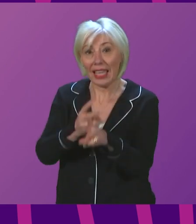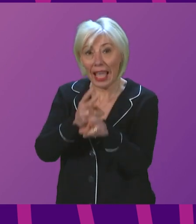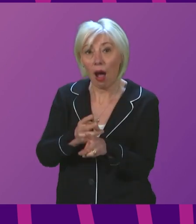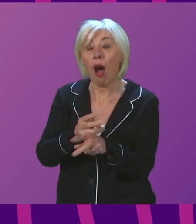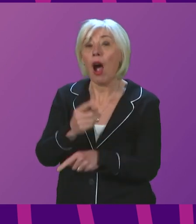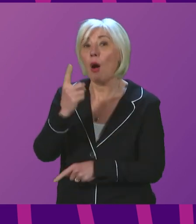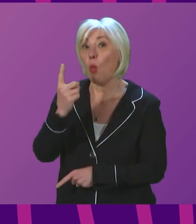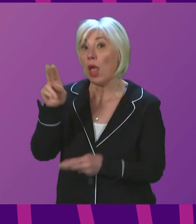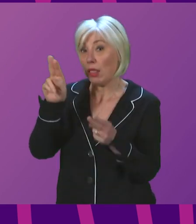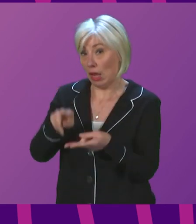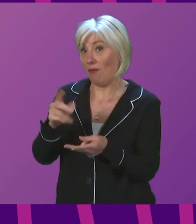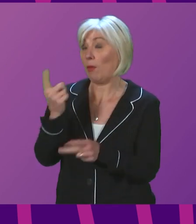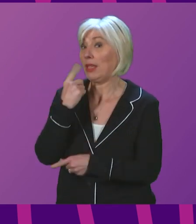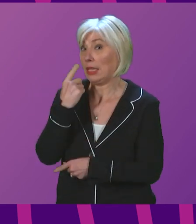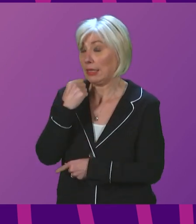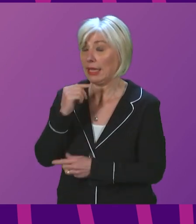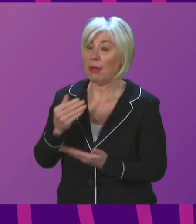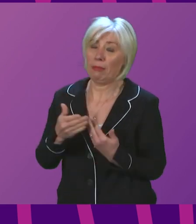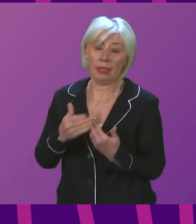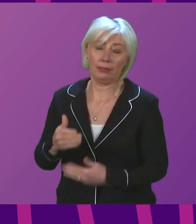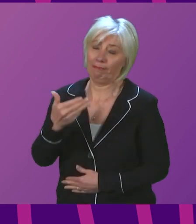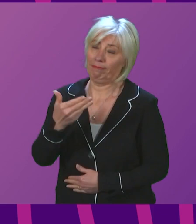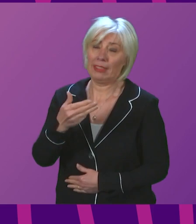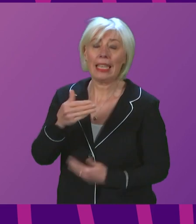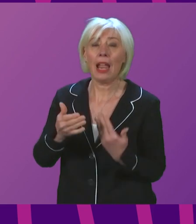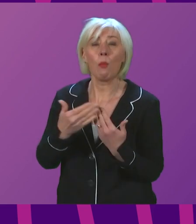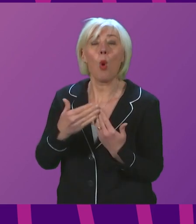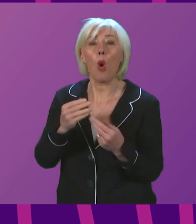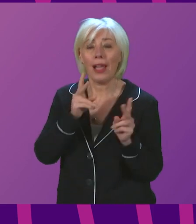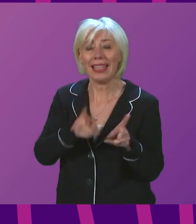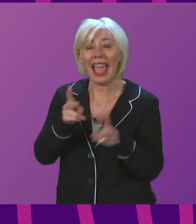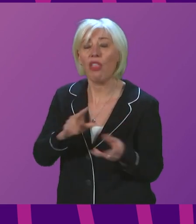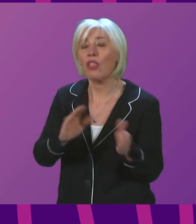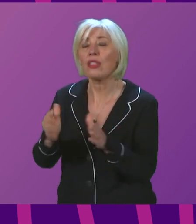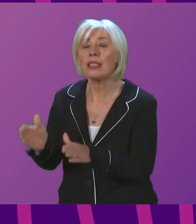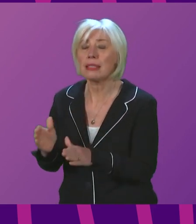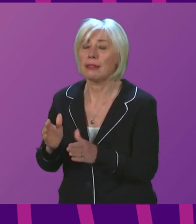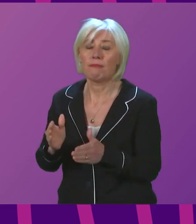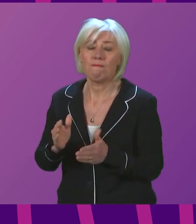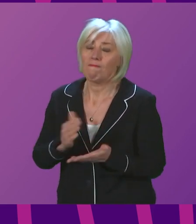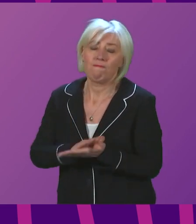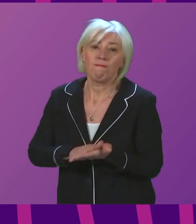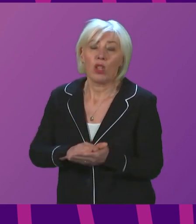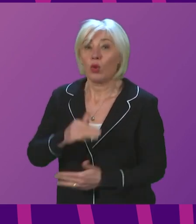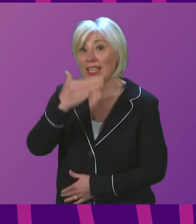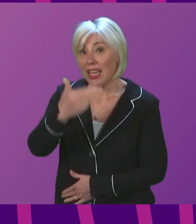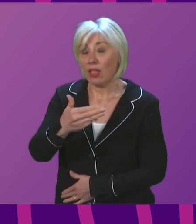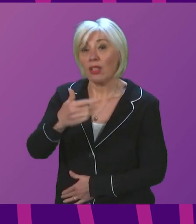And sadly, a further nine deaths have been reported, taking the total number of deaths under the daily definition to 9